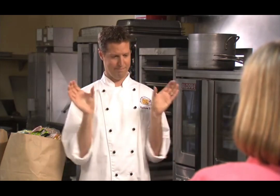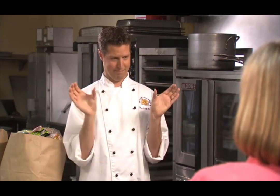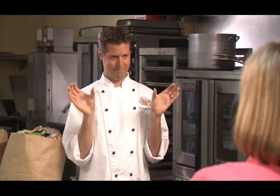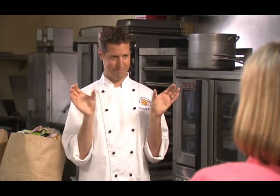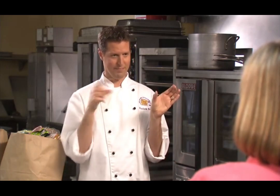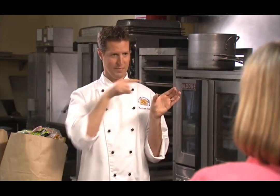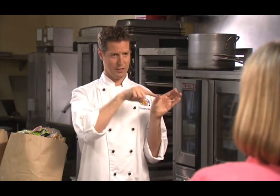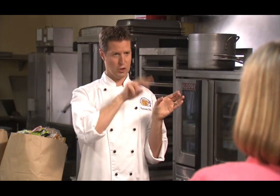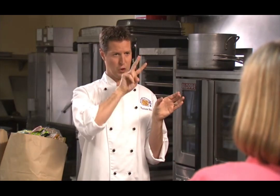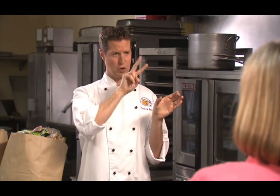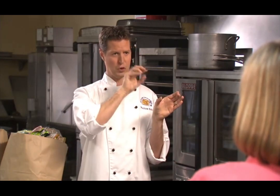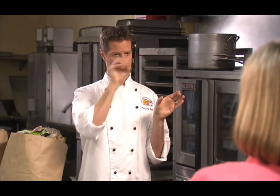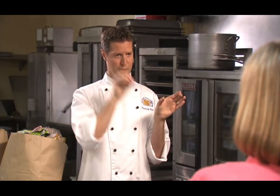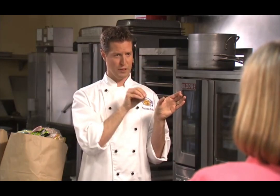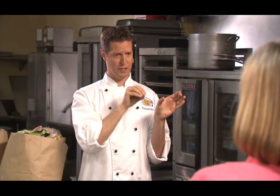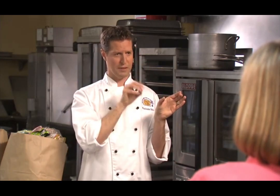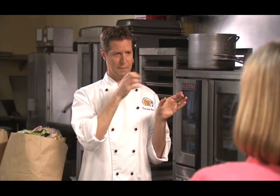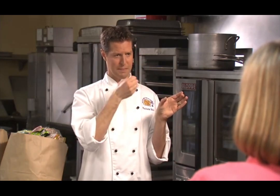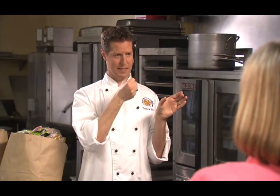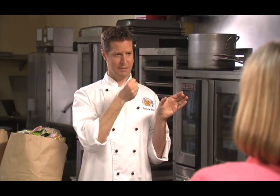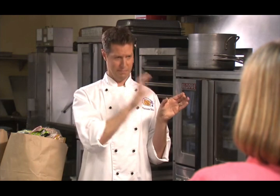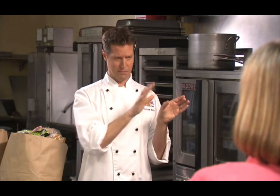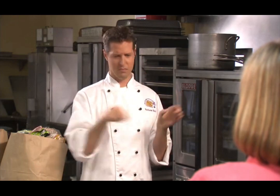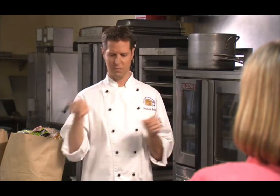cheese and regular milk cheese.